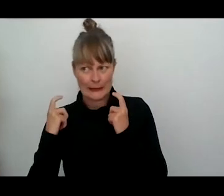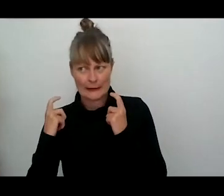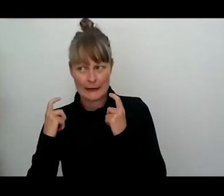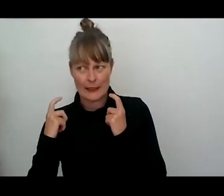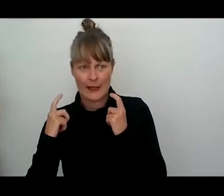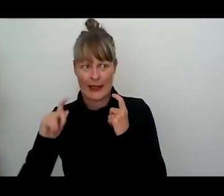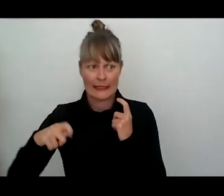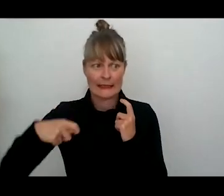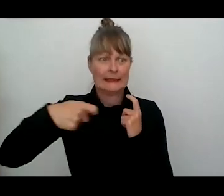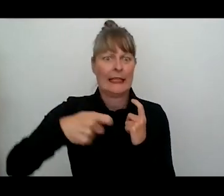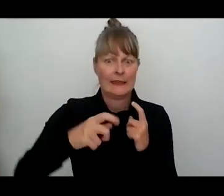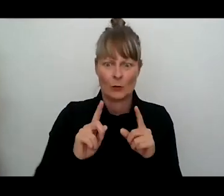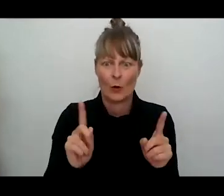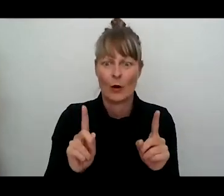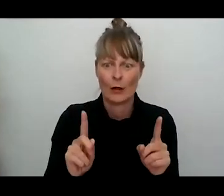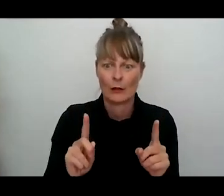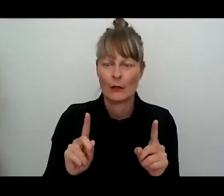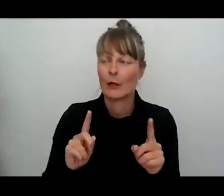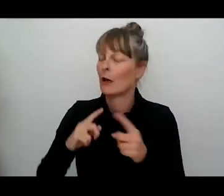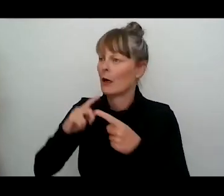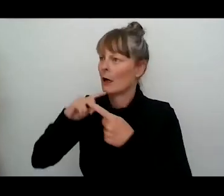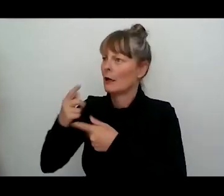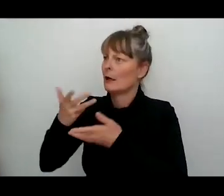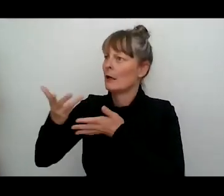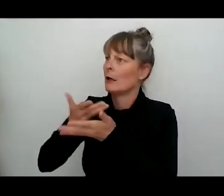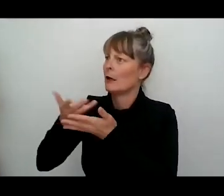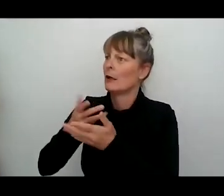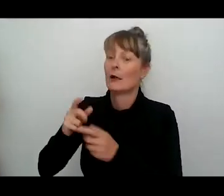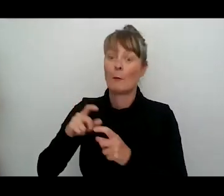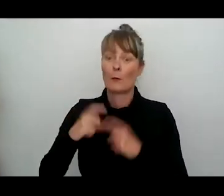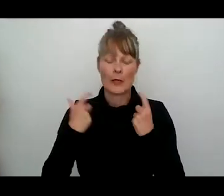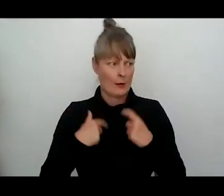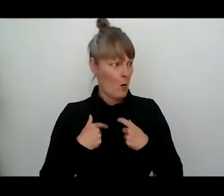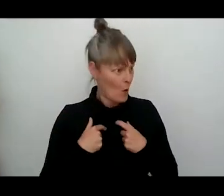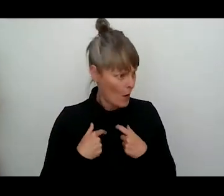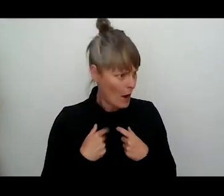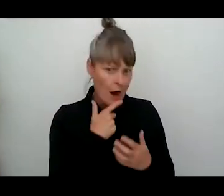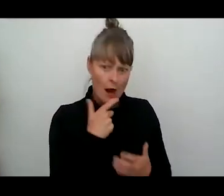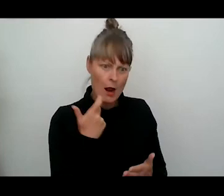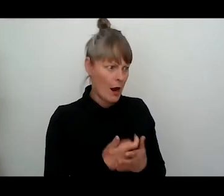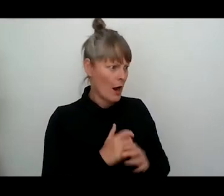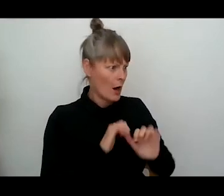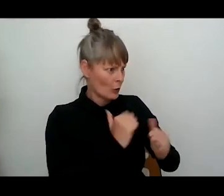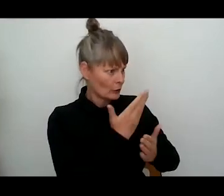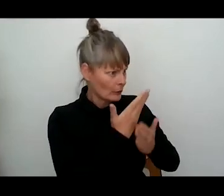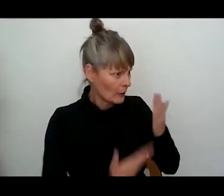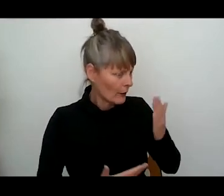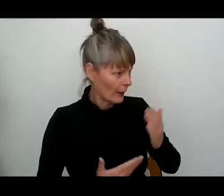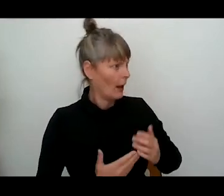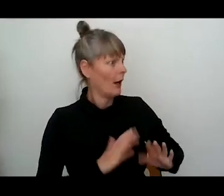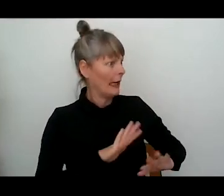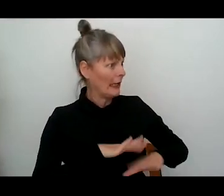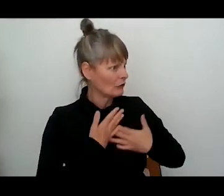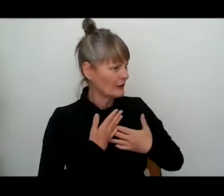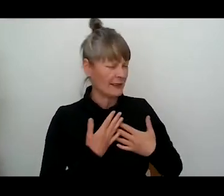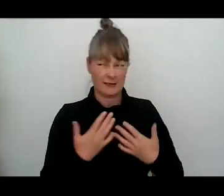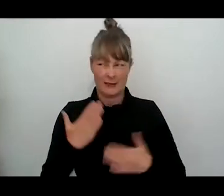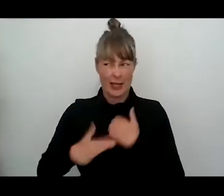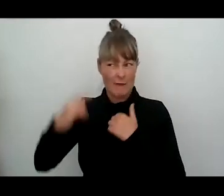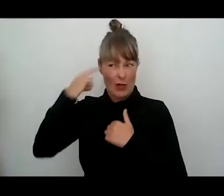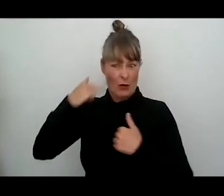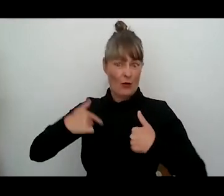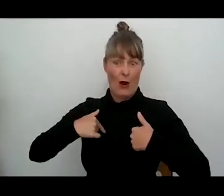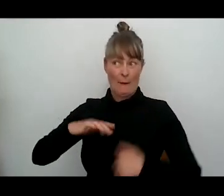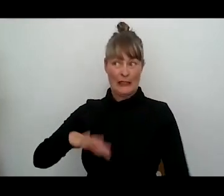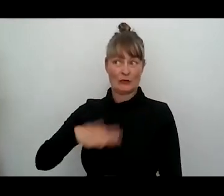what's next. And he was just fascinated by my hearing story, which I had never thought about because, you know, it's just a normal thing.